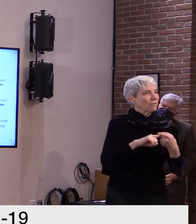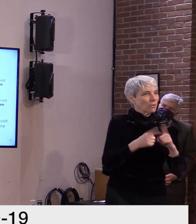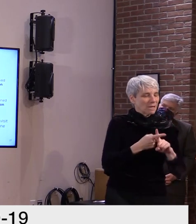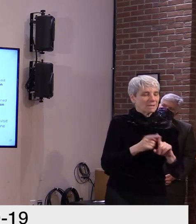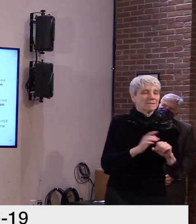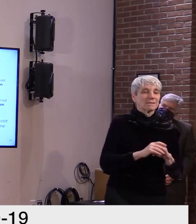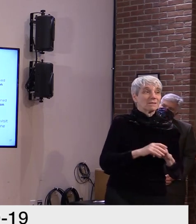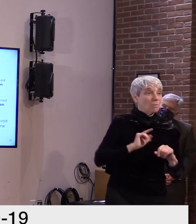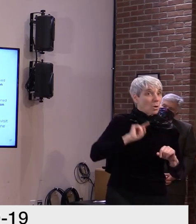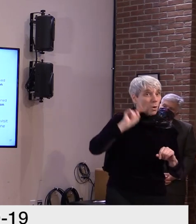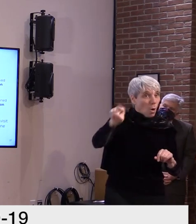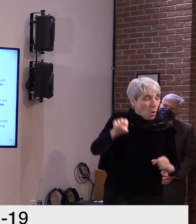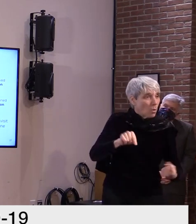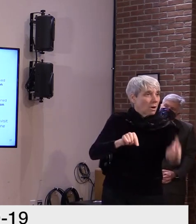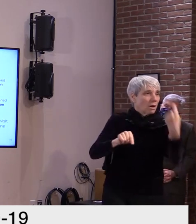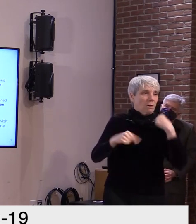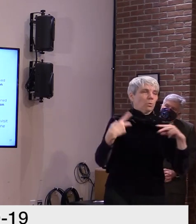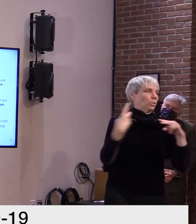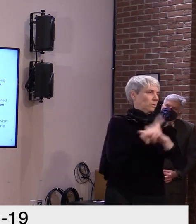risk.